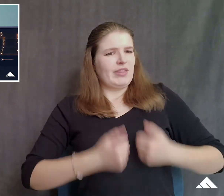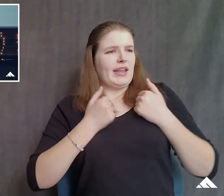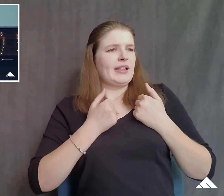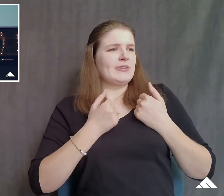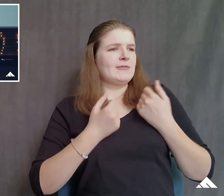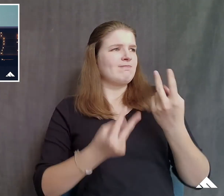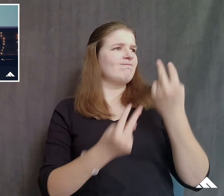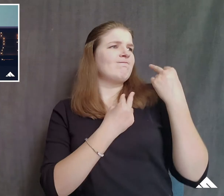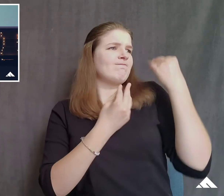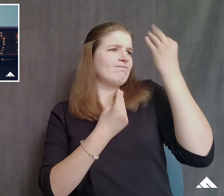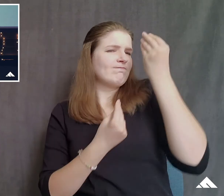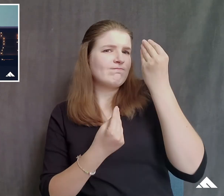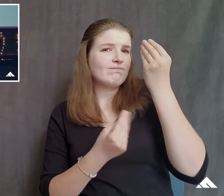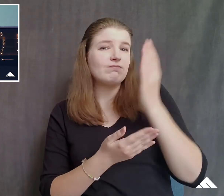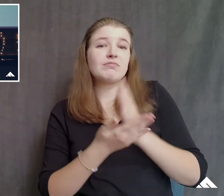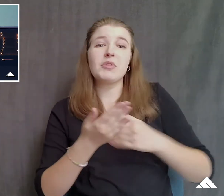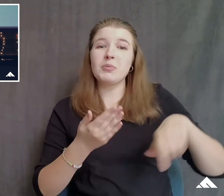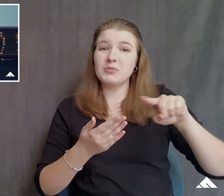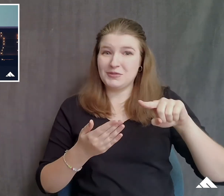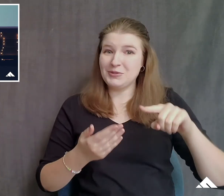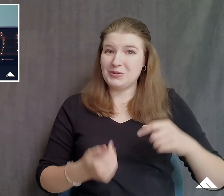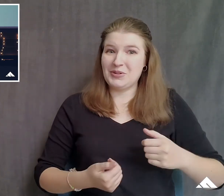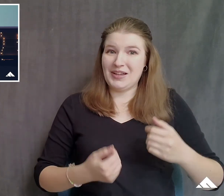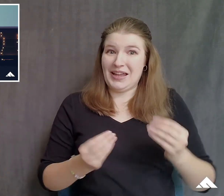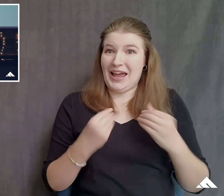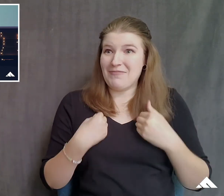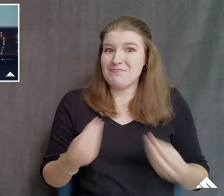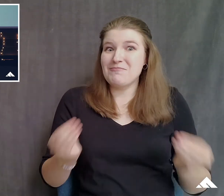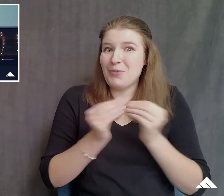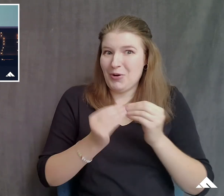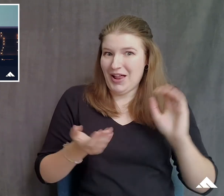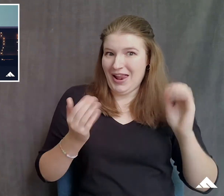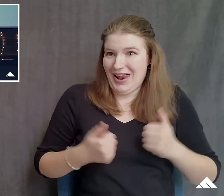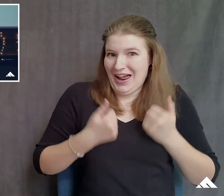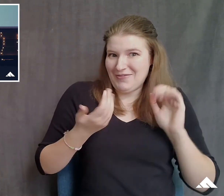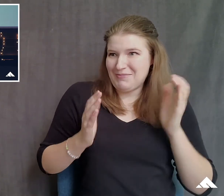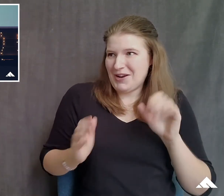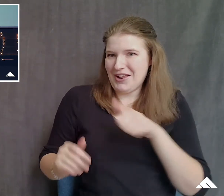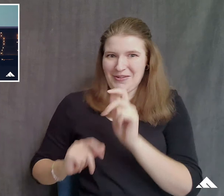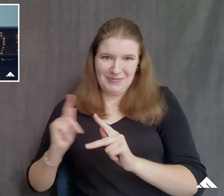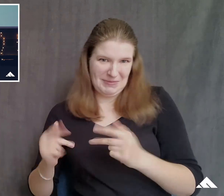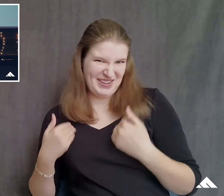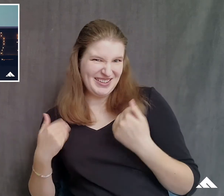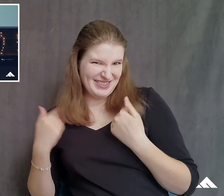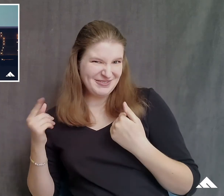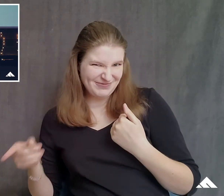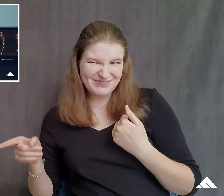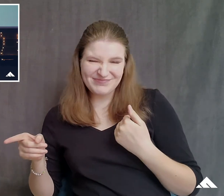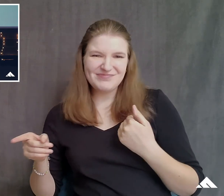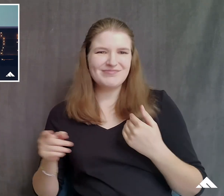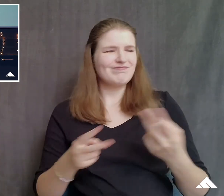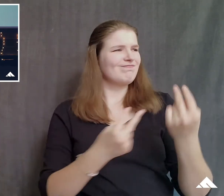more life to think through than I used to. And you think back over and you start to make a list of